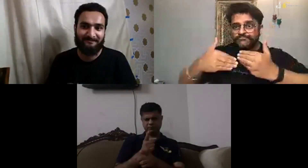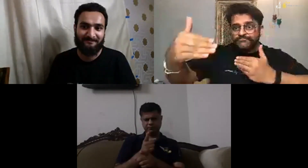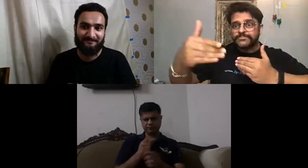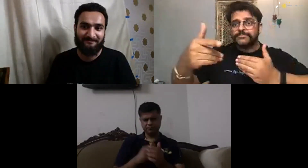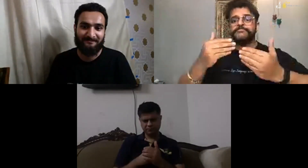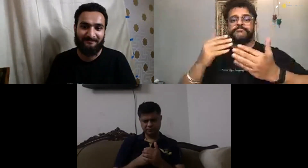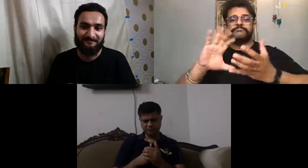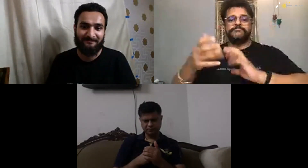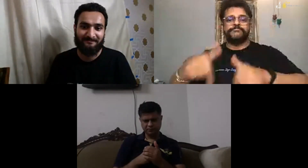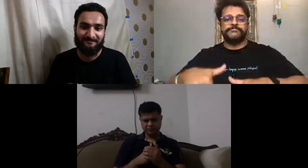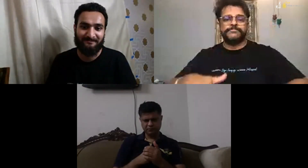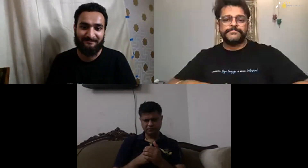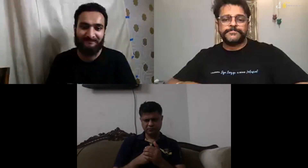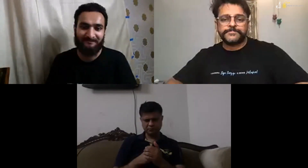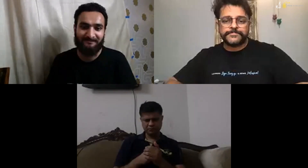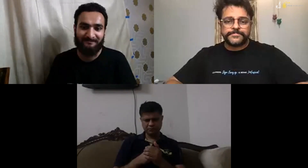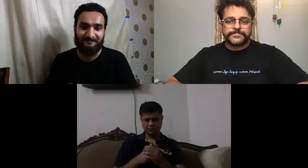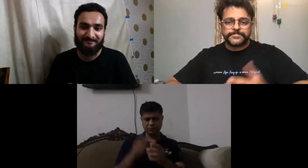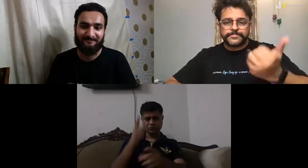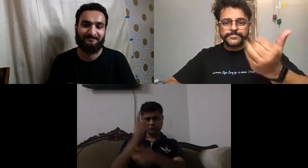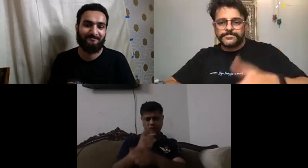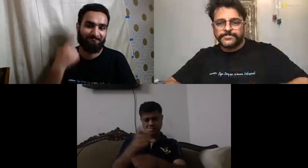and hopefully that. Yeah.